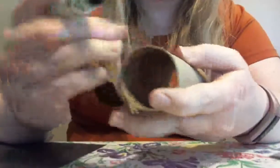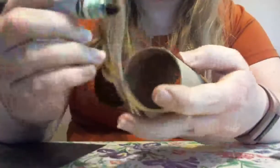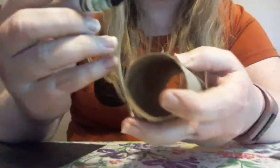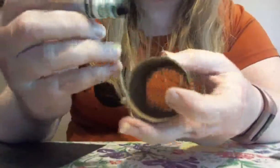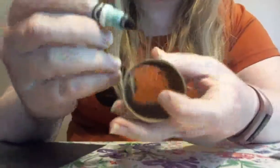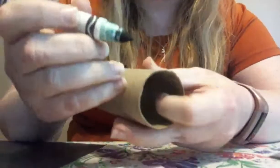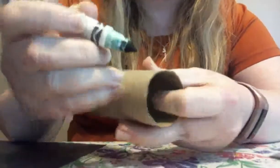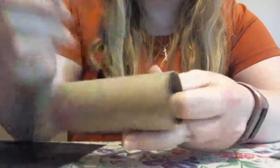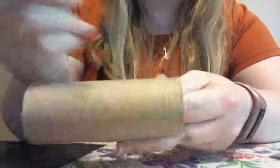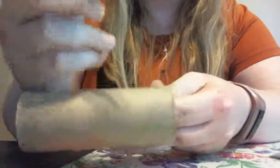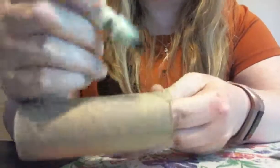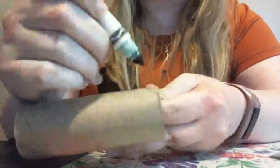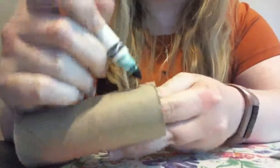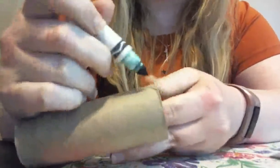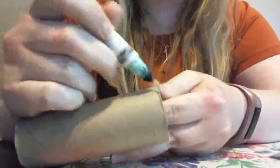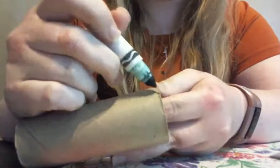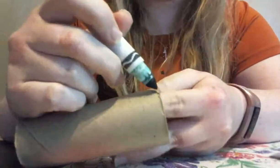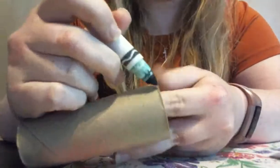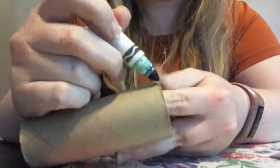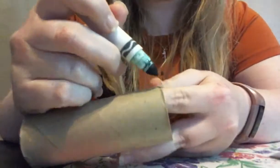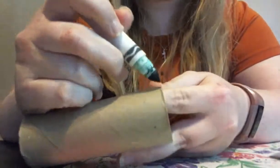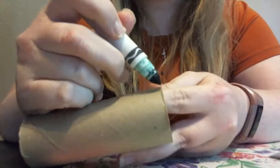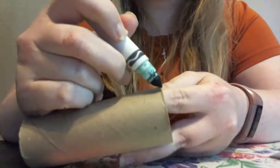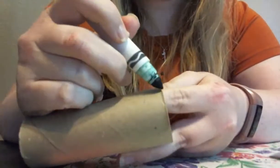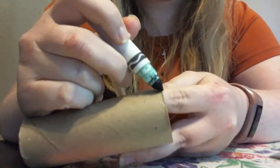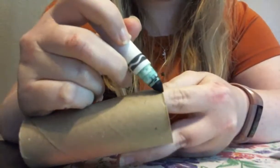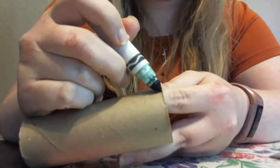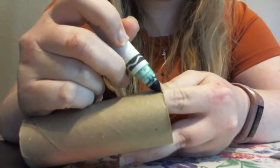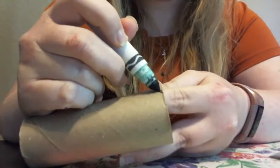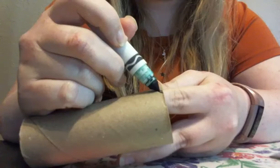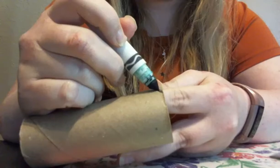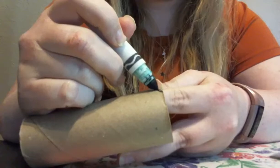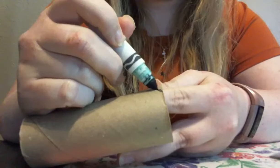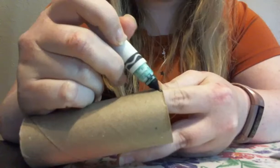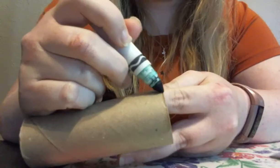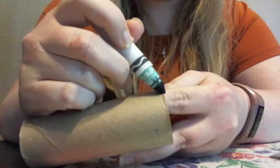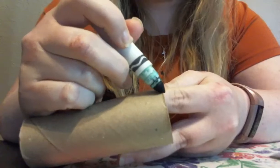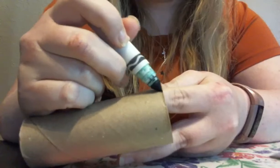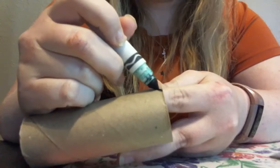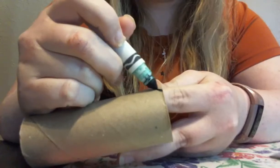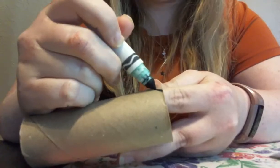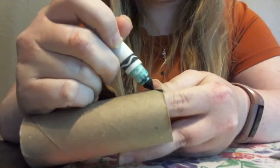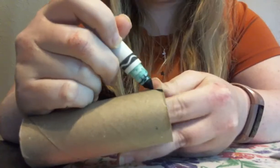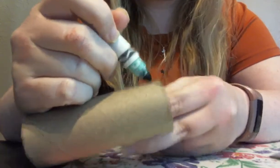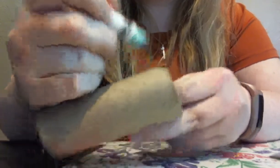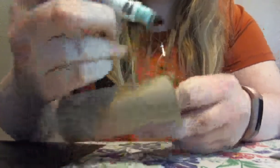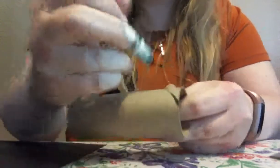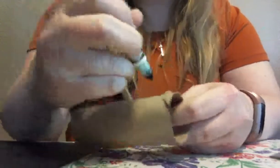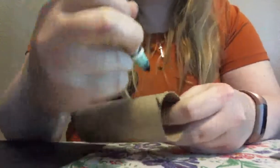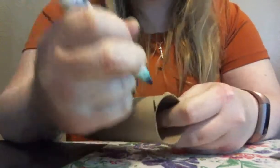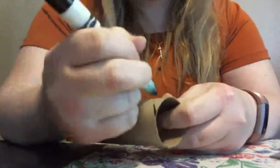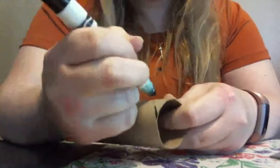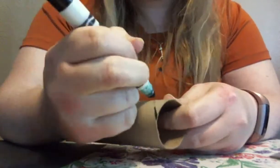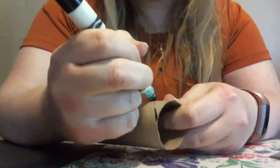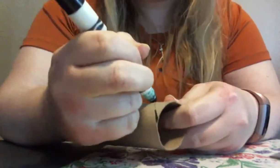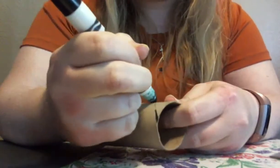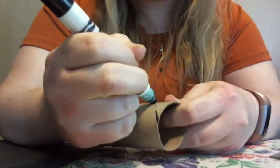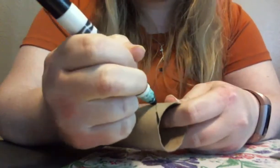around those. So first, I like to draw a nice thick line around